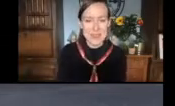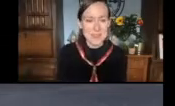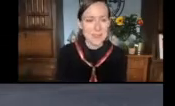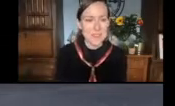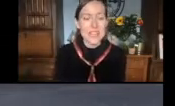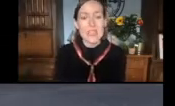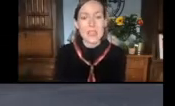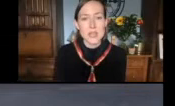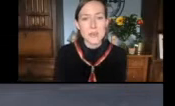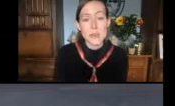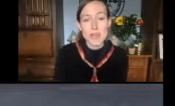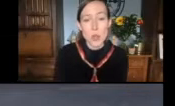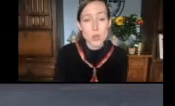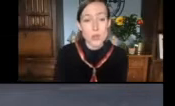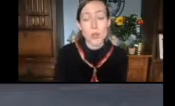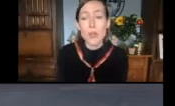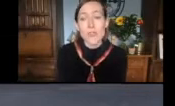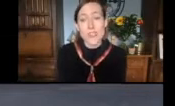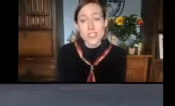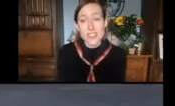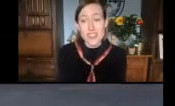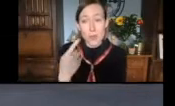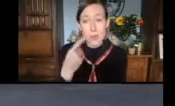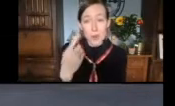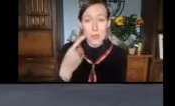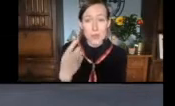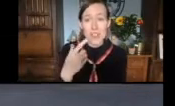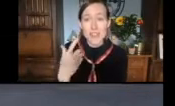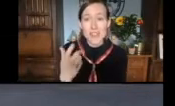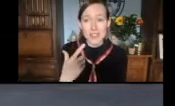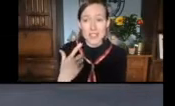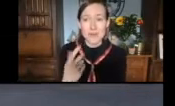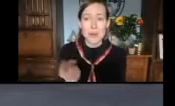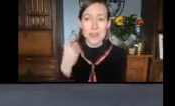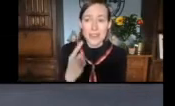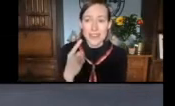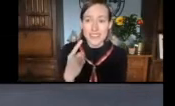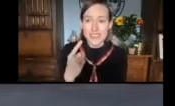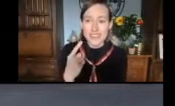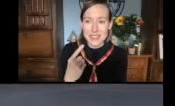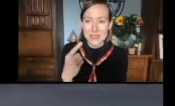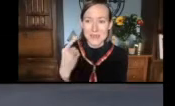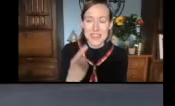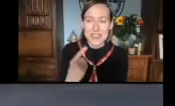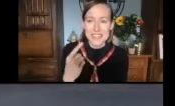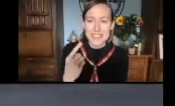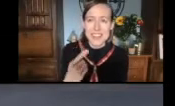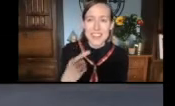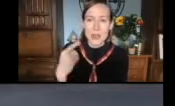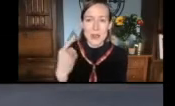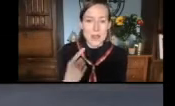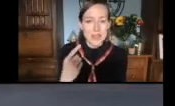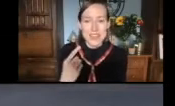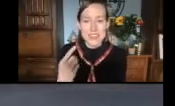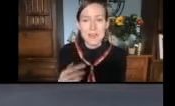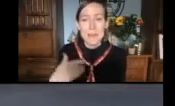okay? Now keep in mind also that just like we both speak English, but my accent from Texas or